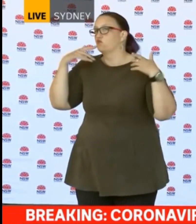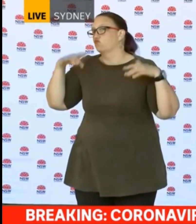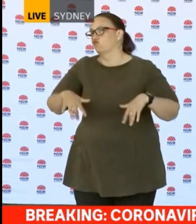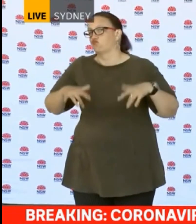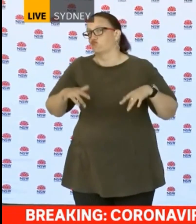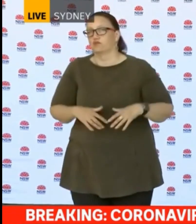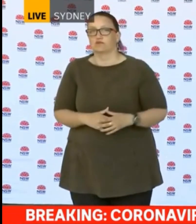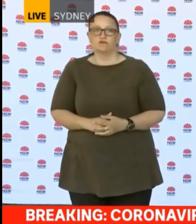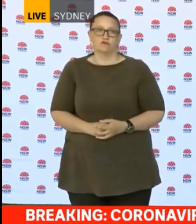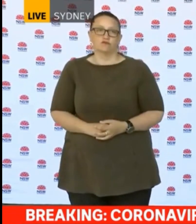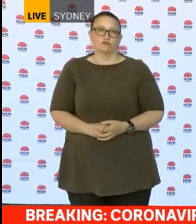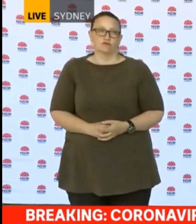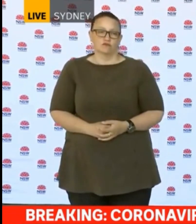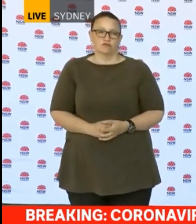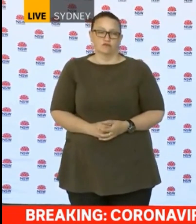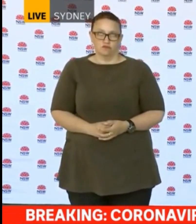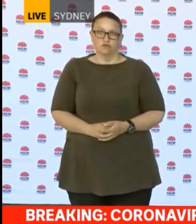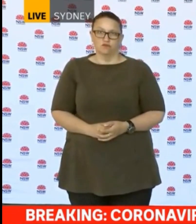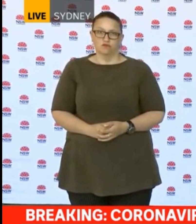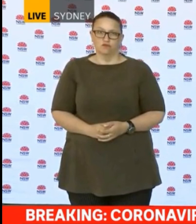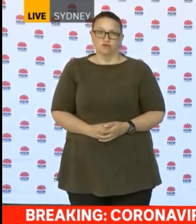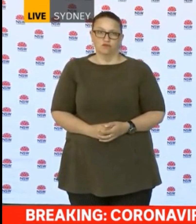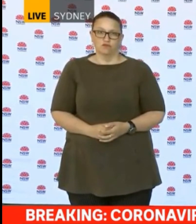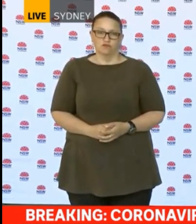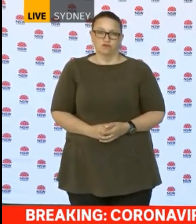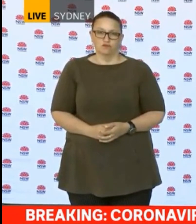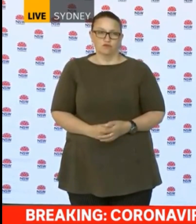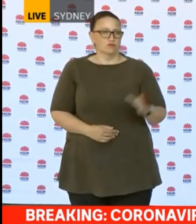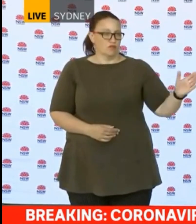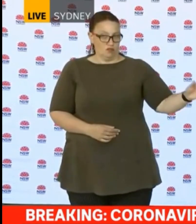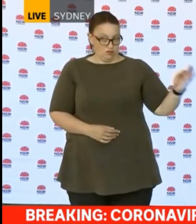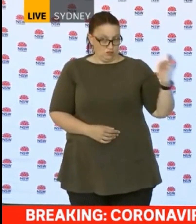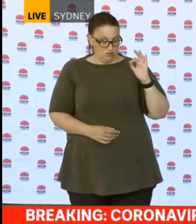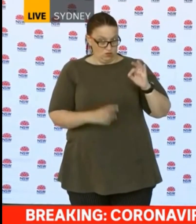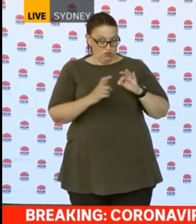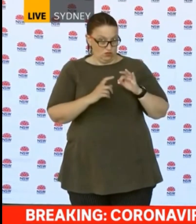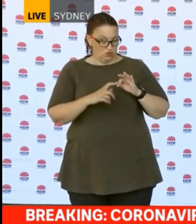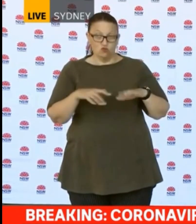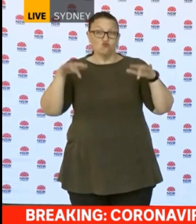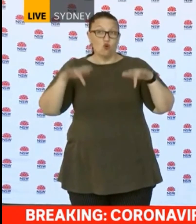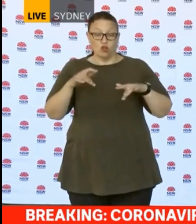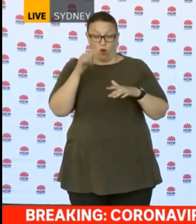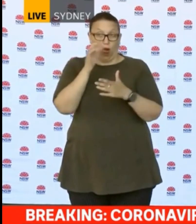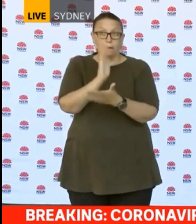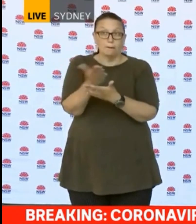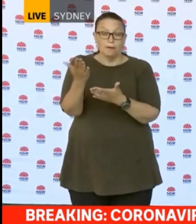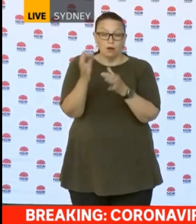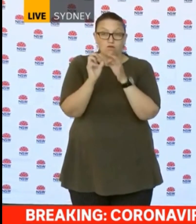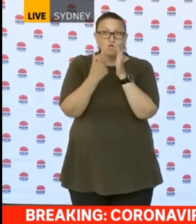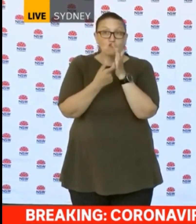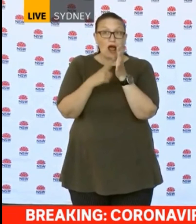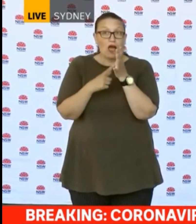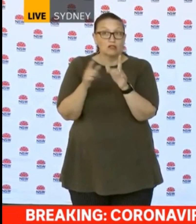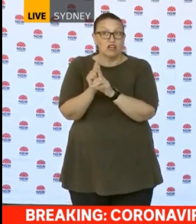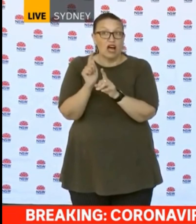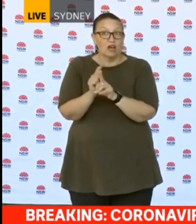got into that grouping. You still don't know that it is genomically linked to the Berala BWS, do you?